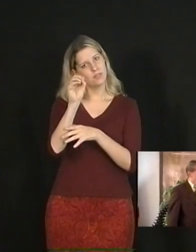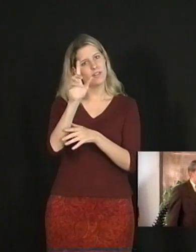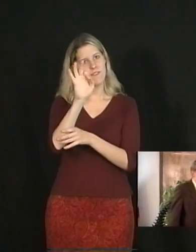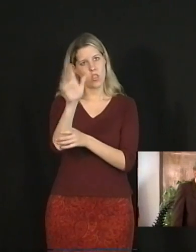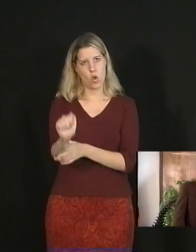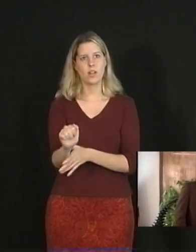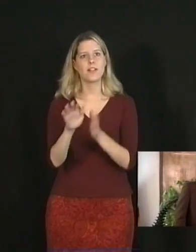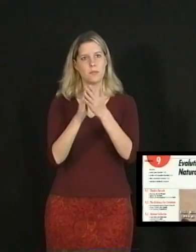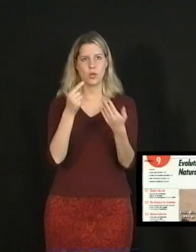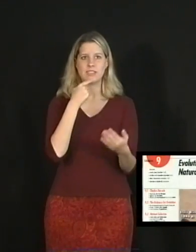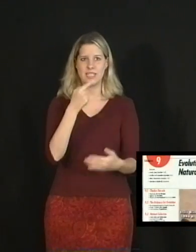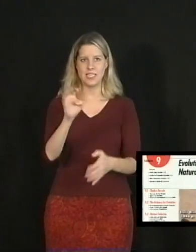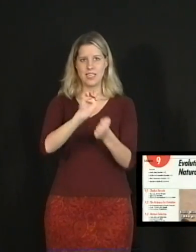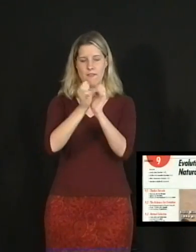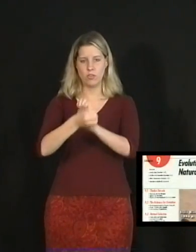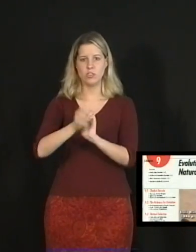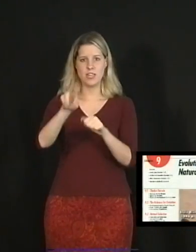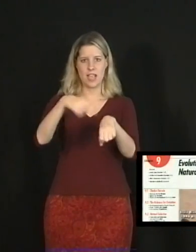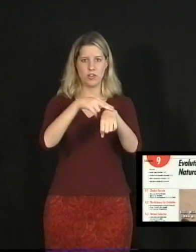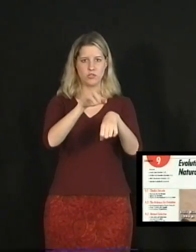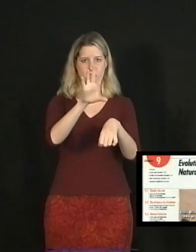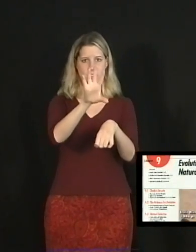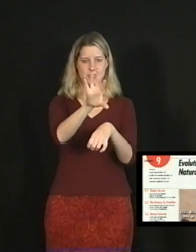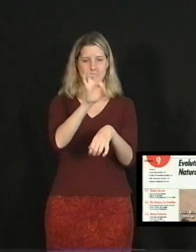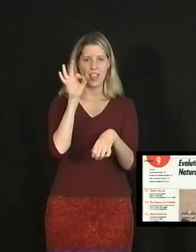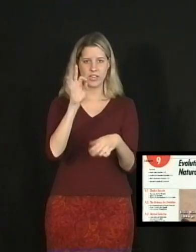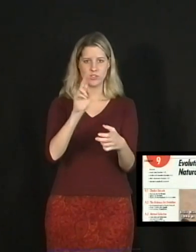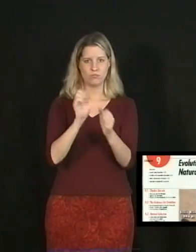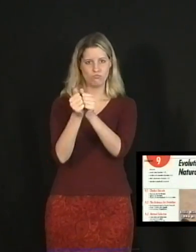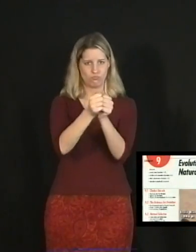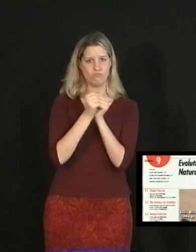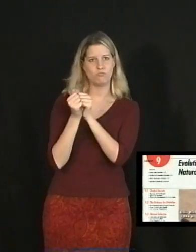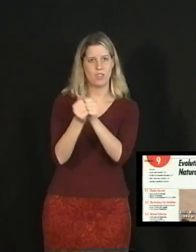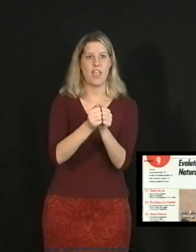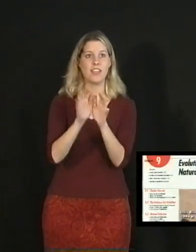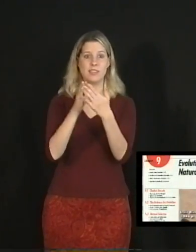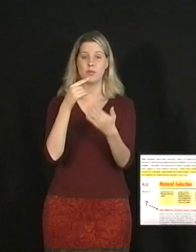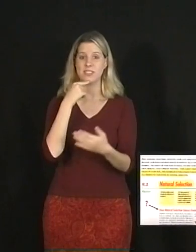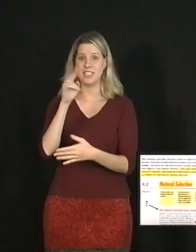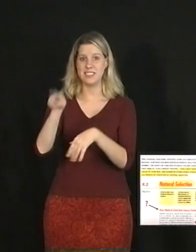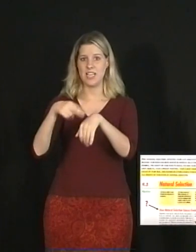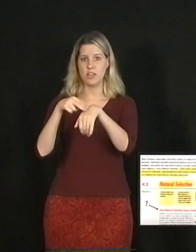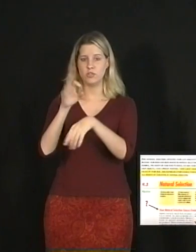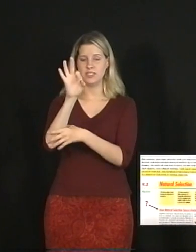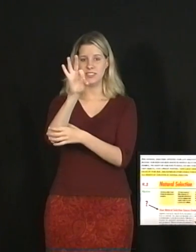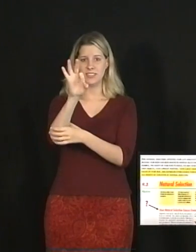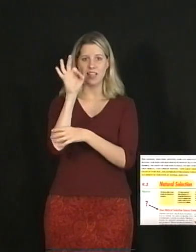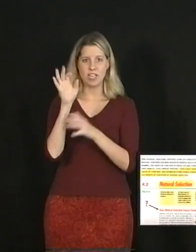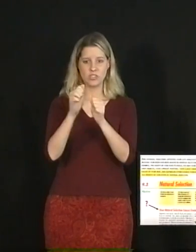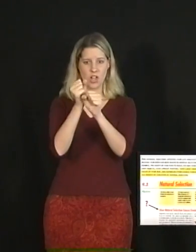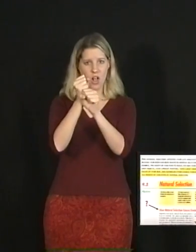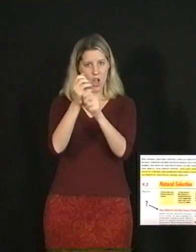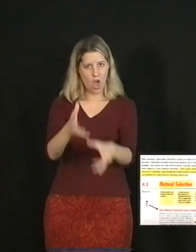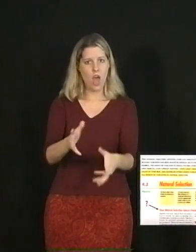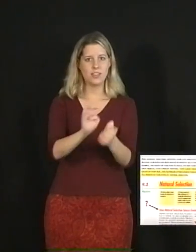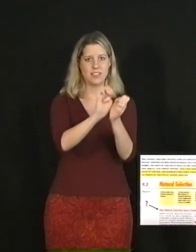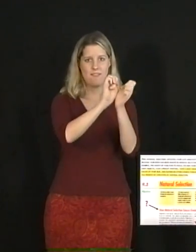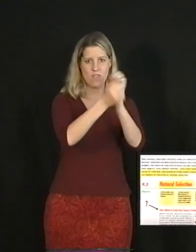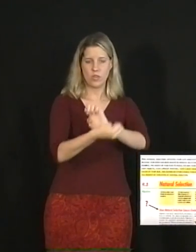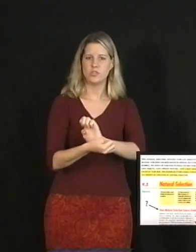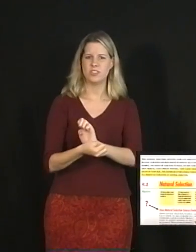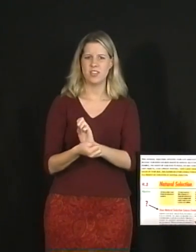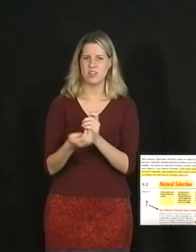textbook, says evolution and natural selection go together. This textbook says natural selection causes